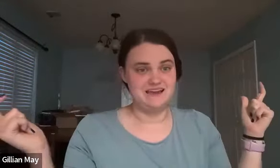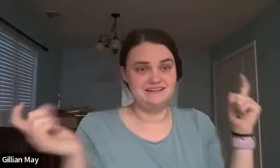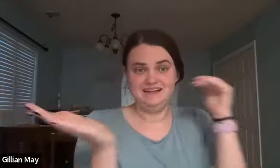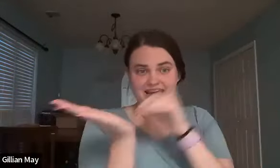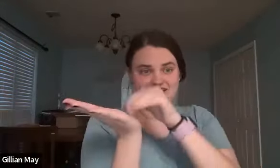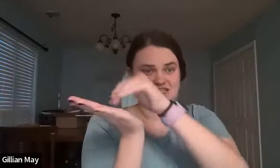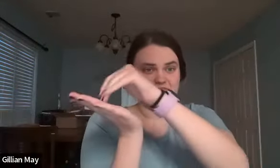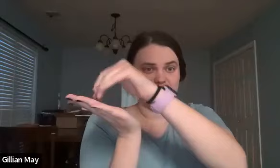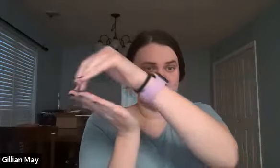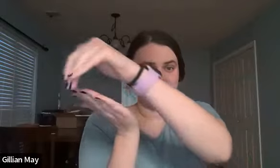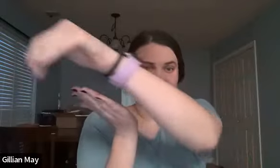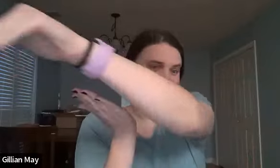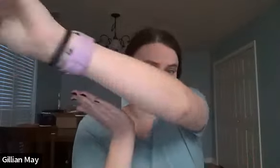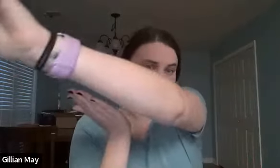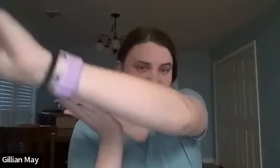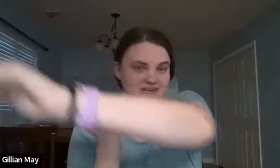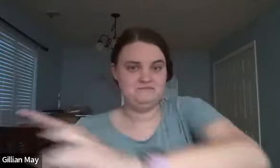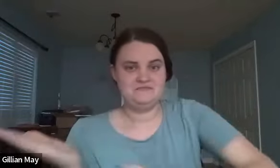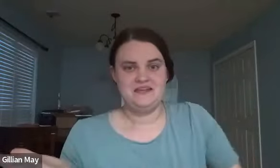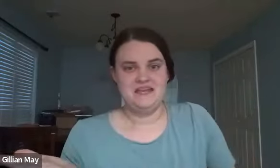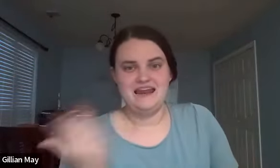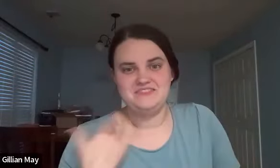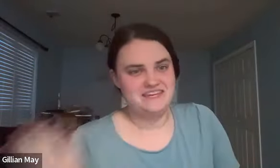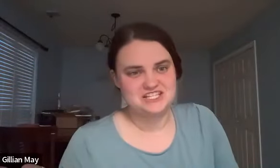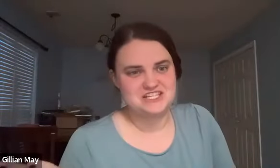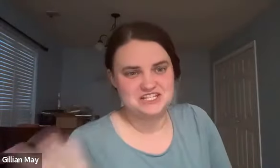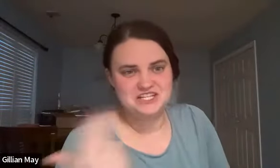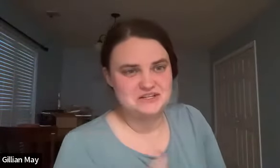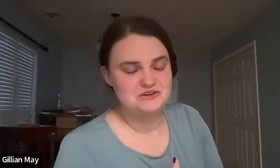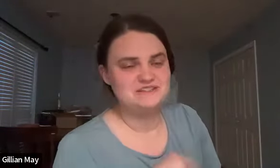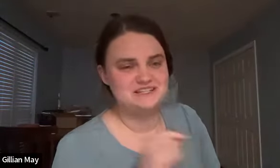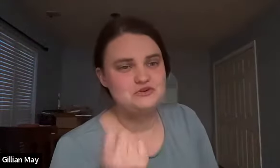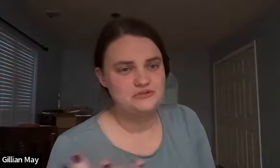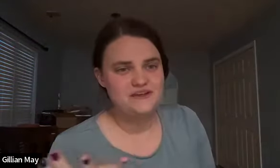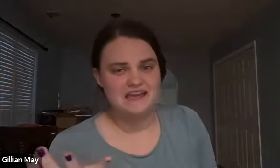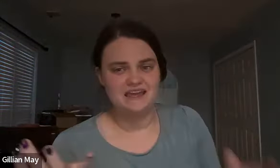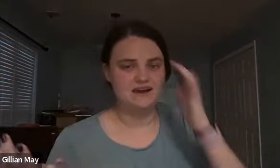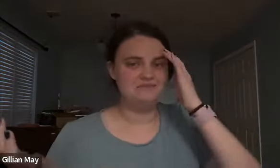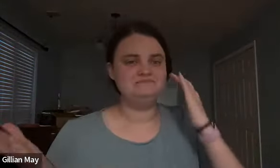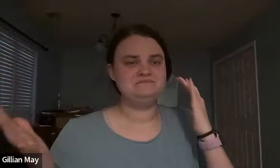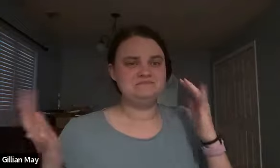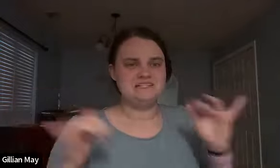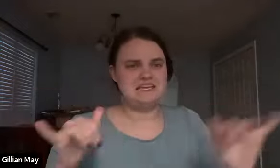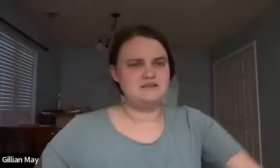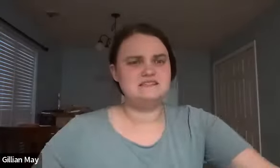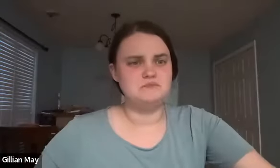sign. And it's just that keeps the bouncing. And I think it's just such a cool thing. And seeing how